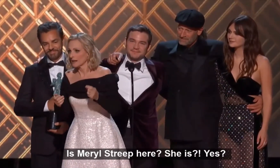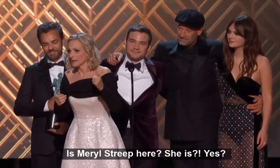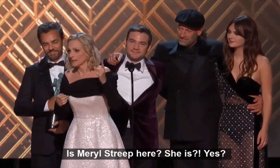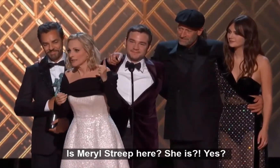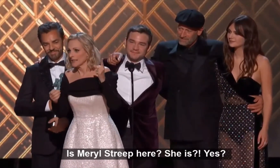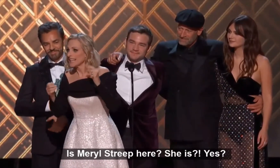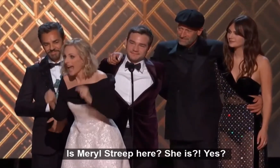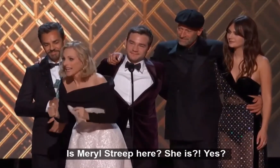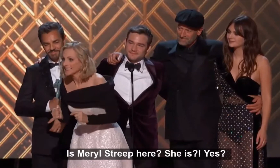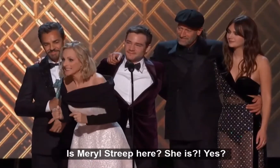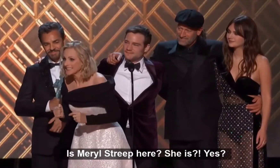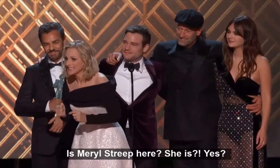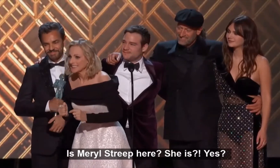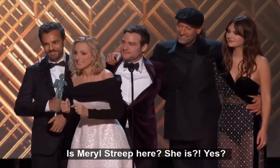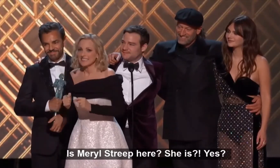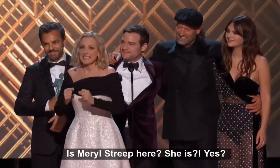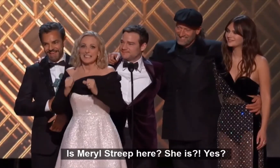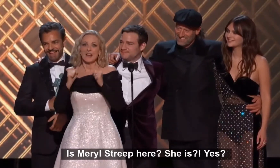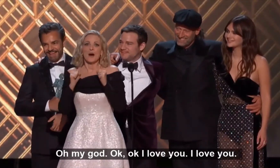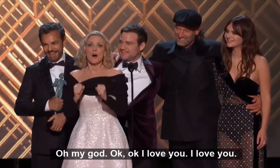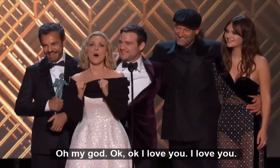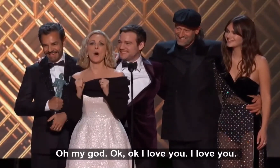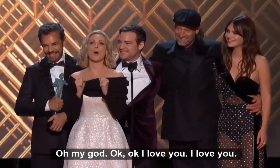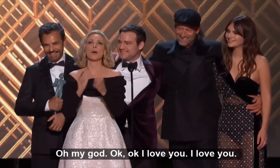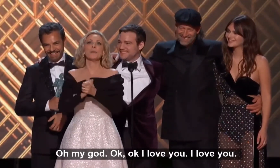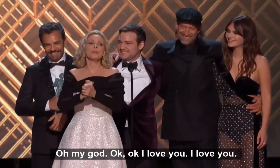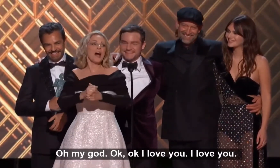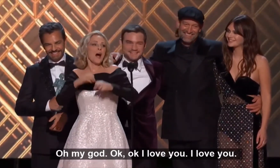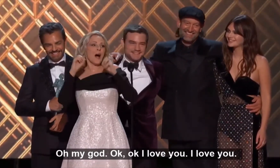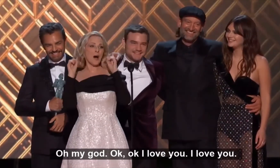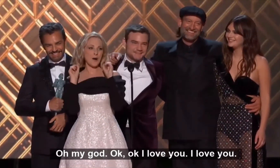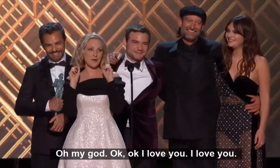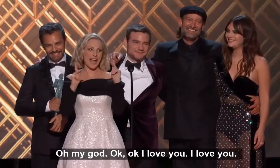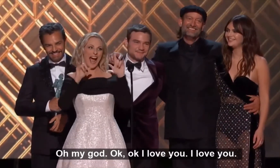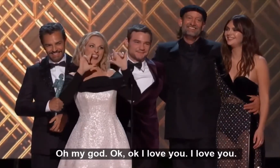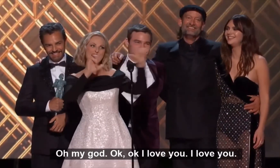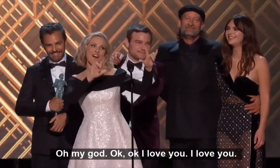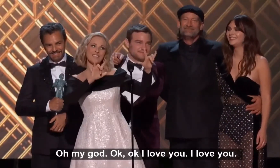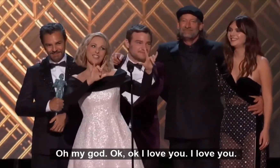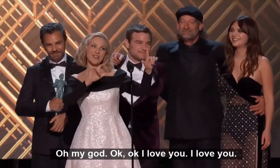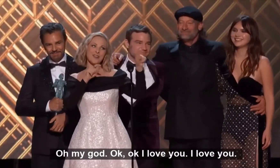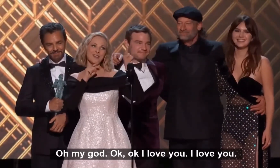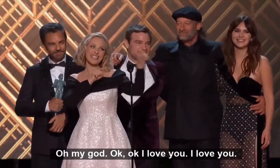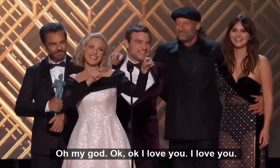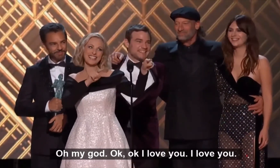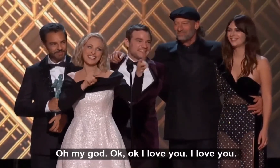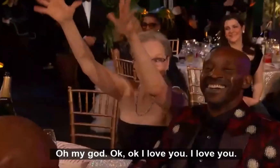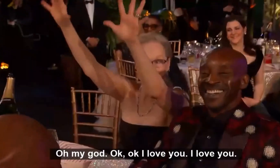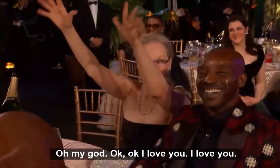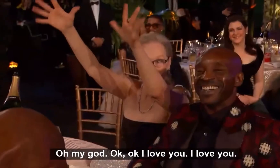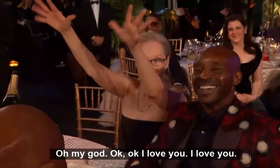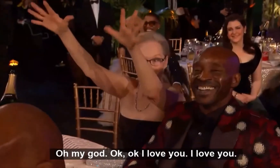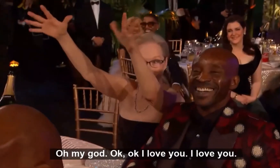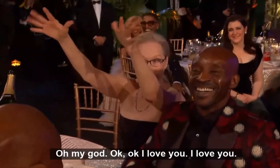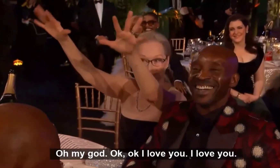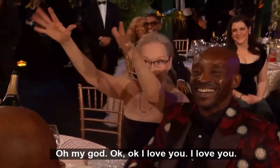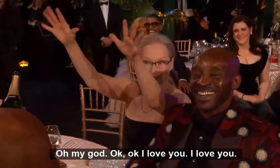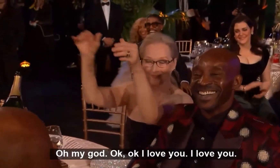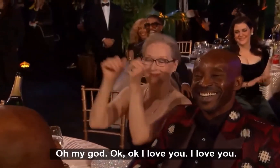Is Meryl Streep here? She is, yes? Oh my God, okay. Okay, I love you.